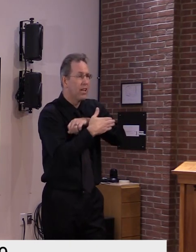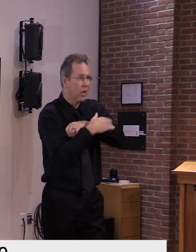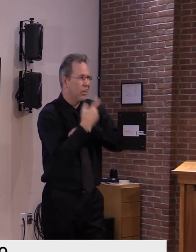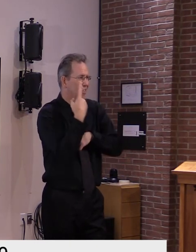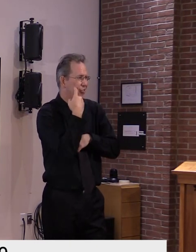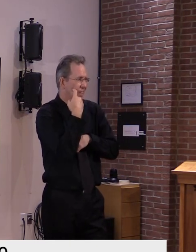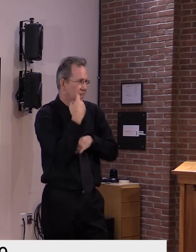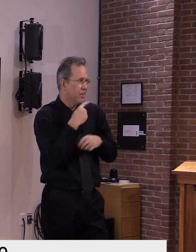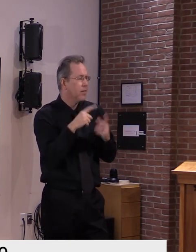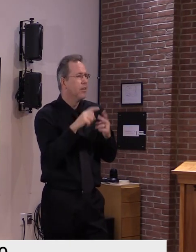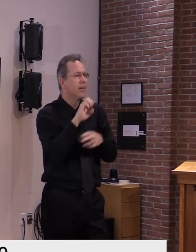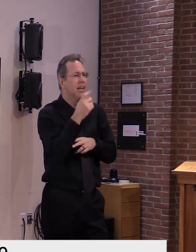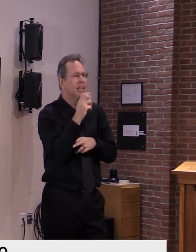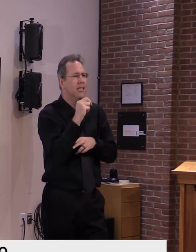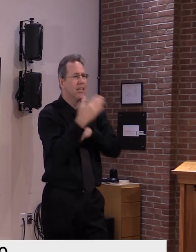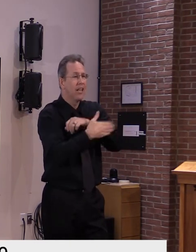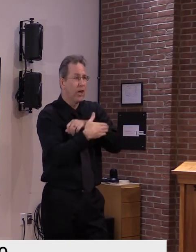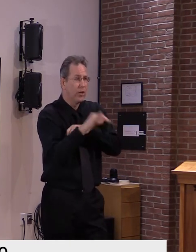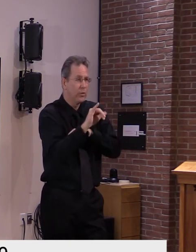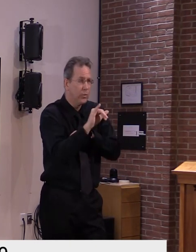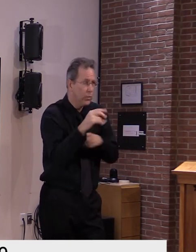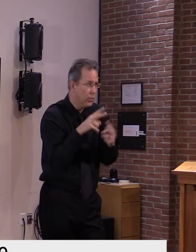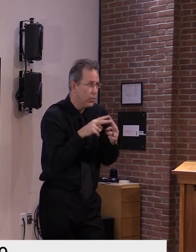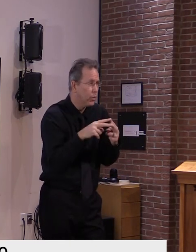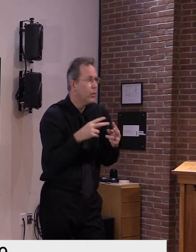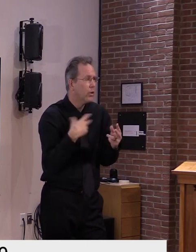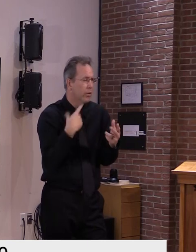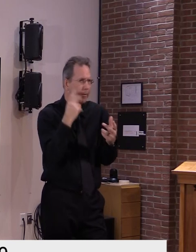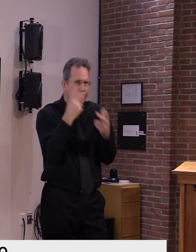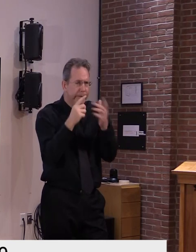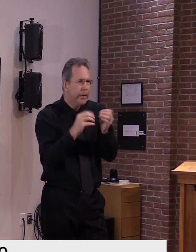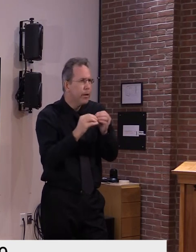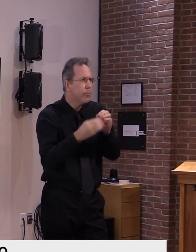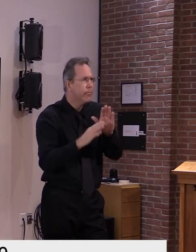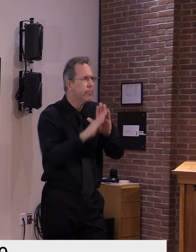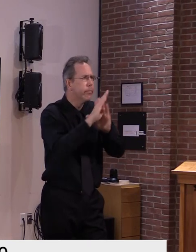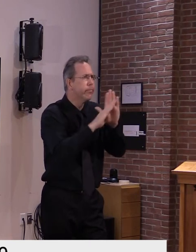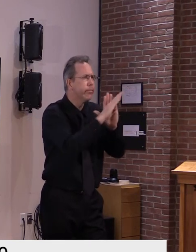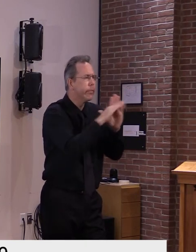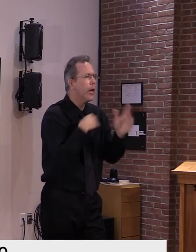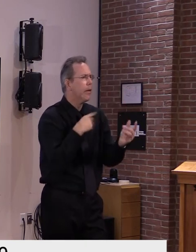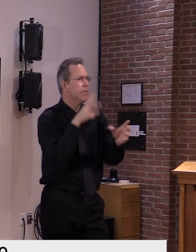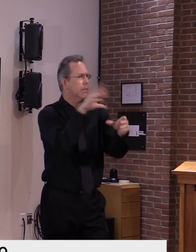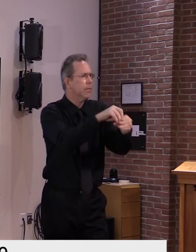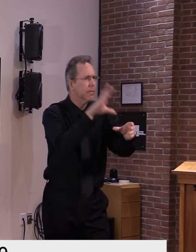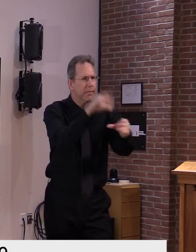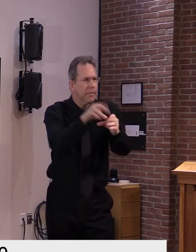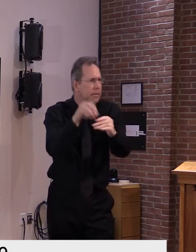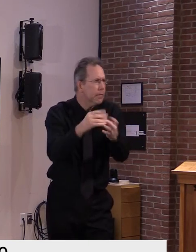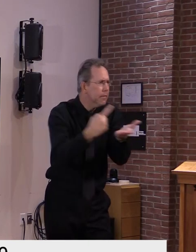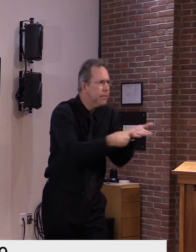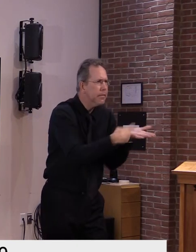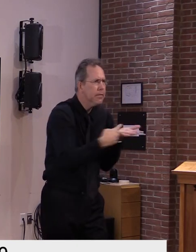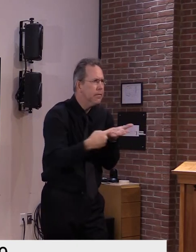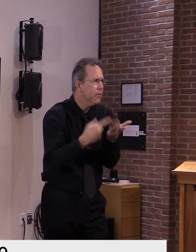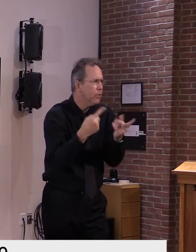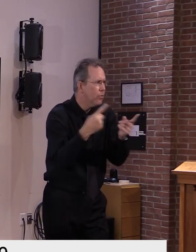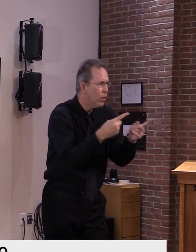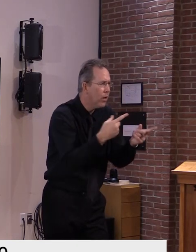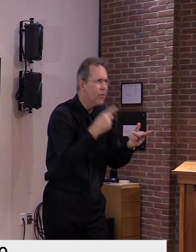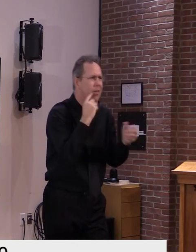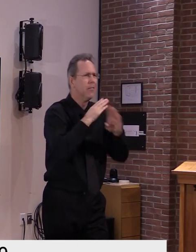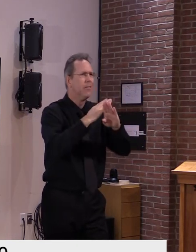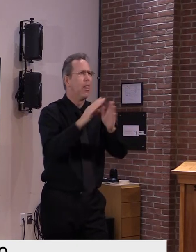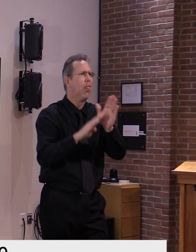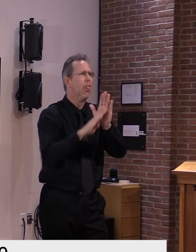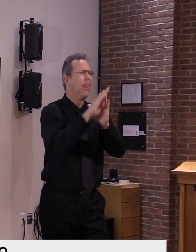rate, primarily because of its proximity to the New Hampshire border, which is also having its